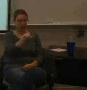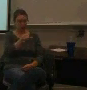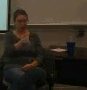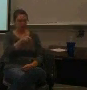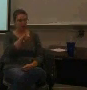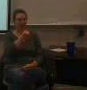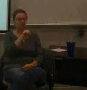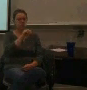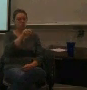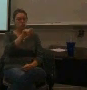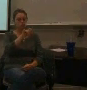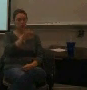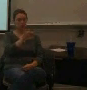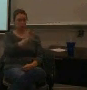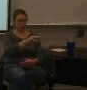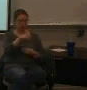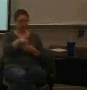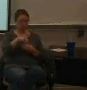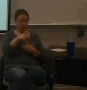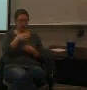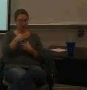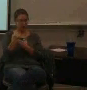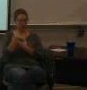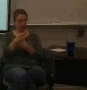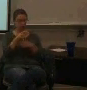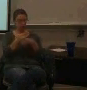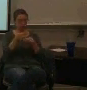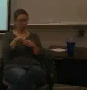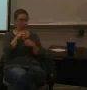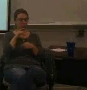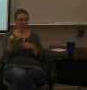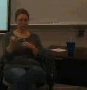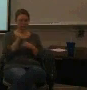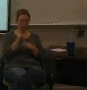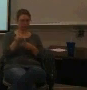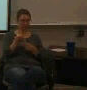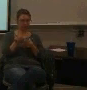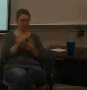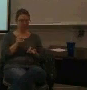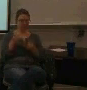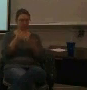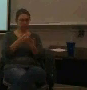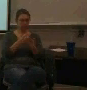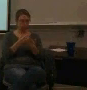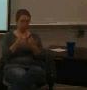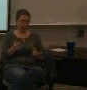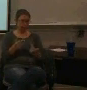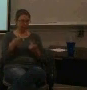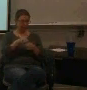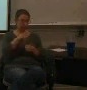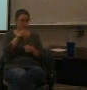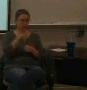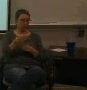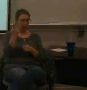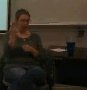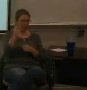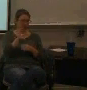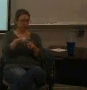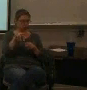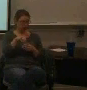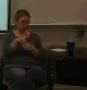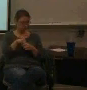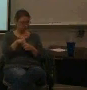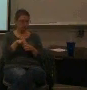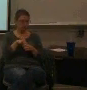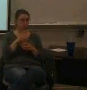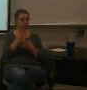their internal and external salt concentrations are the same, and so they've adapted to dealing with those super high concentrations.